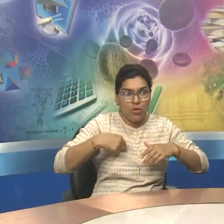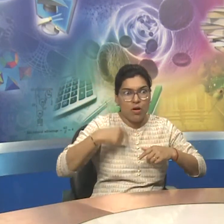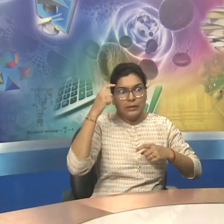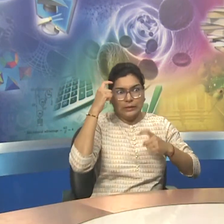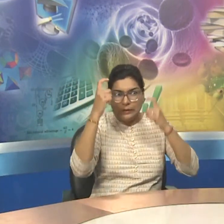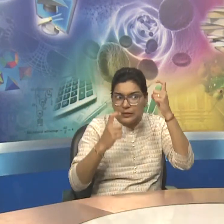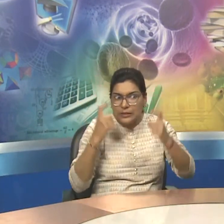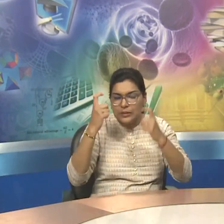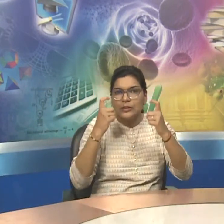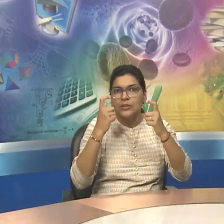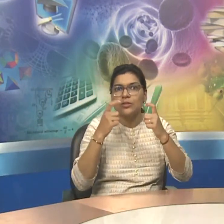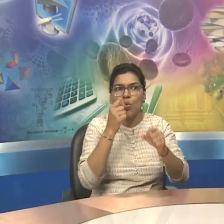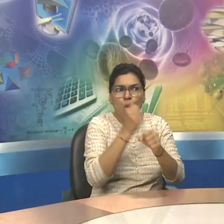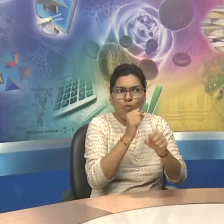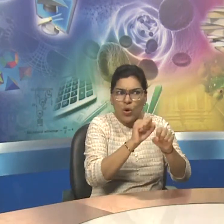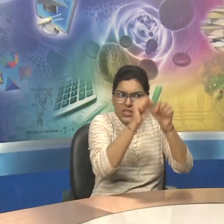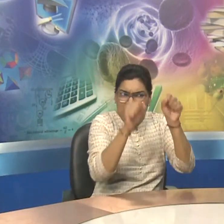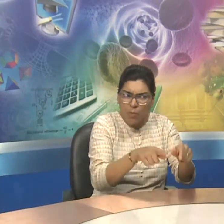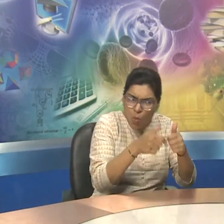public opinion